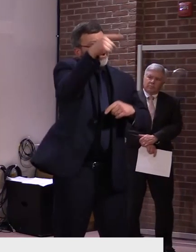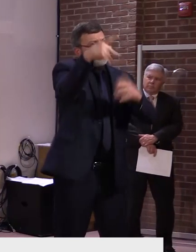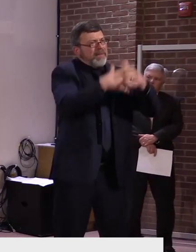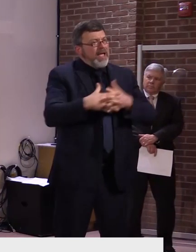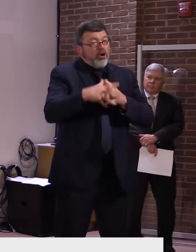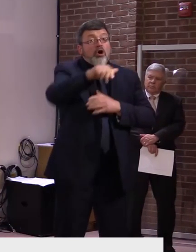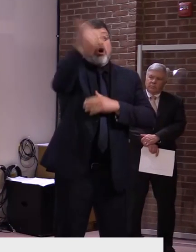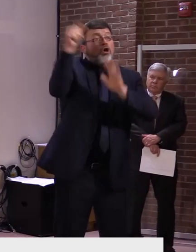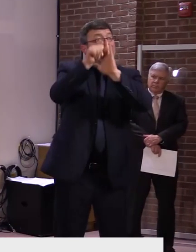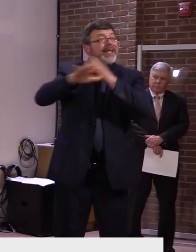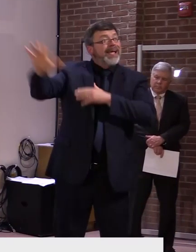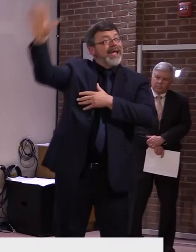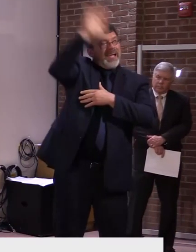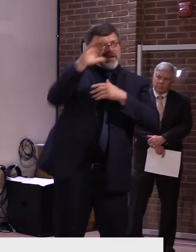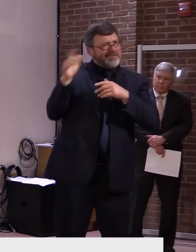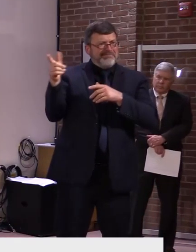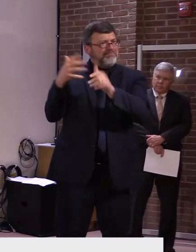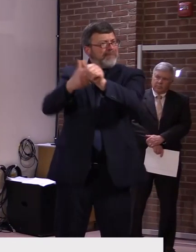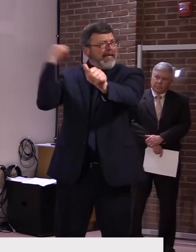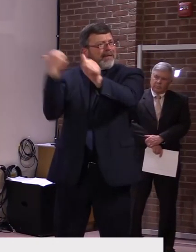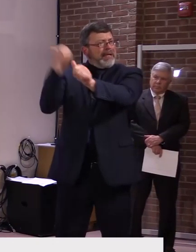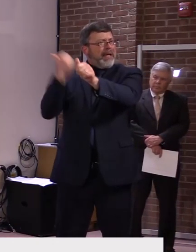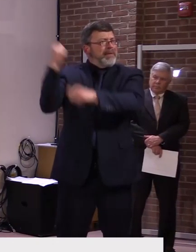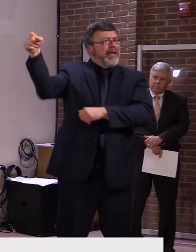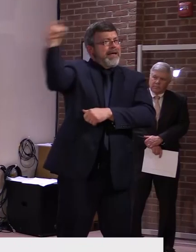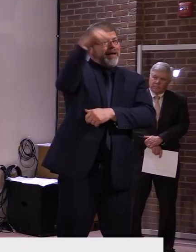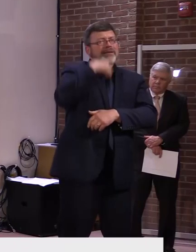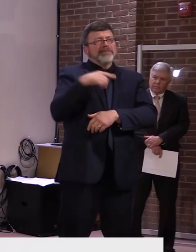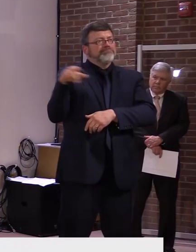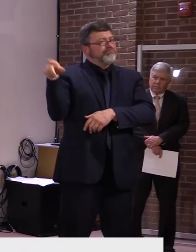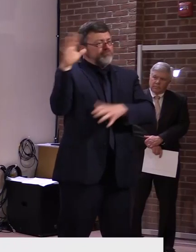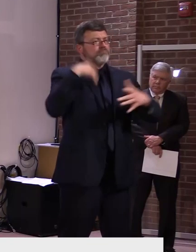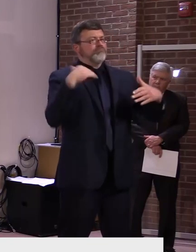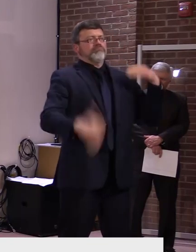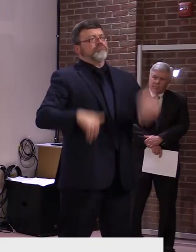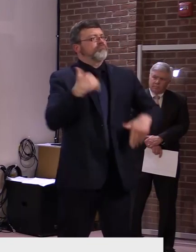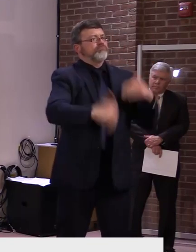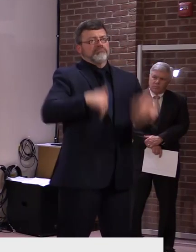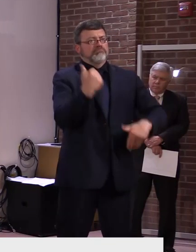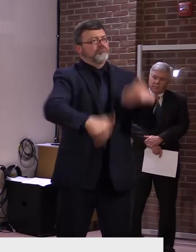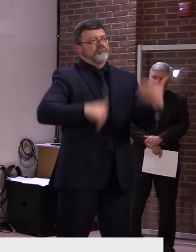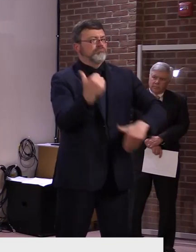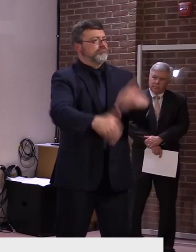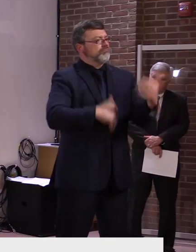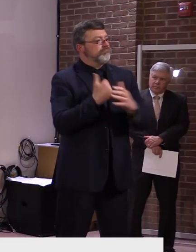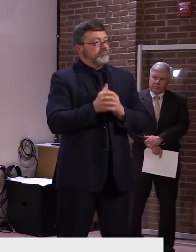To reach 80%, we'll need to vaccinate another